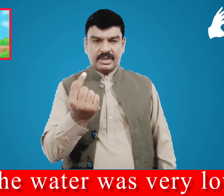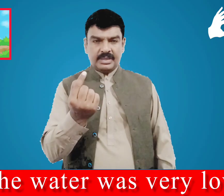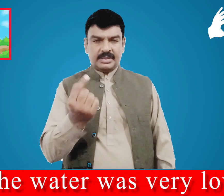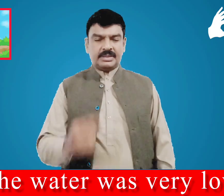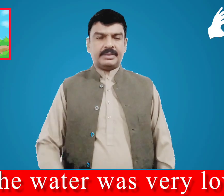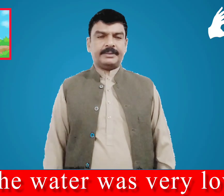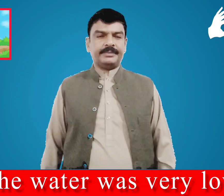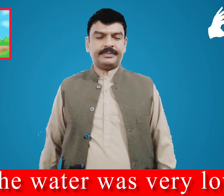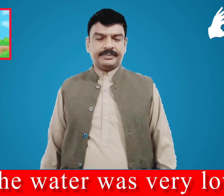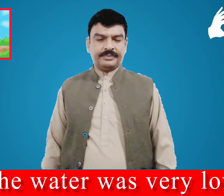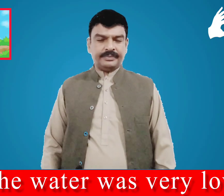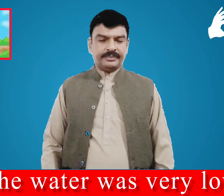but